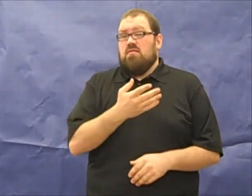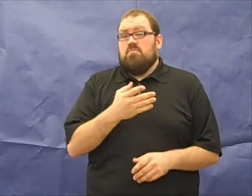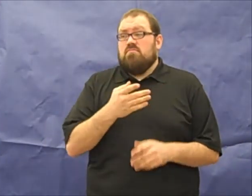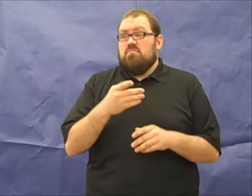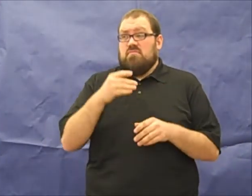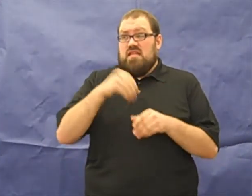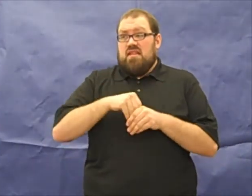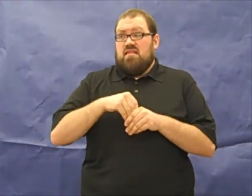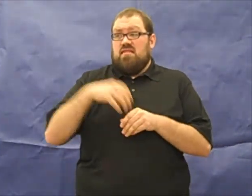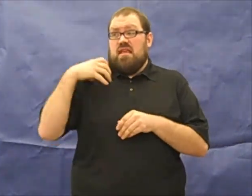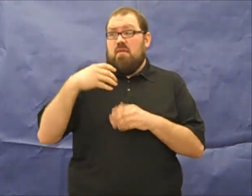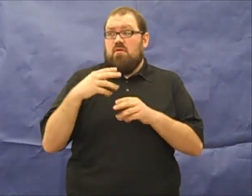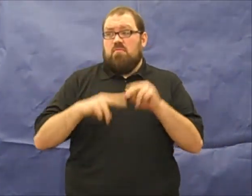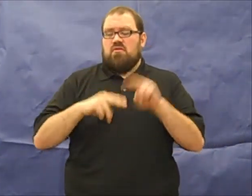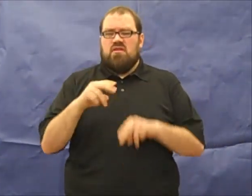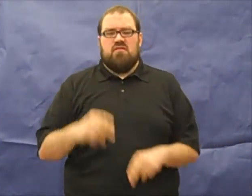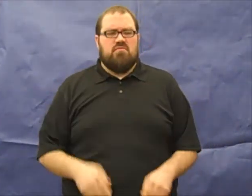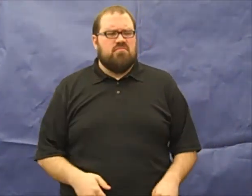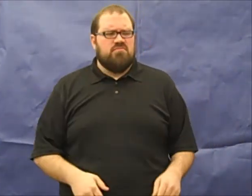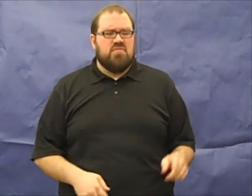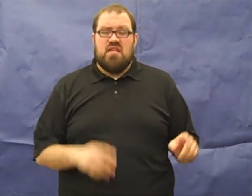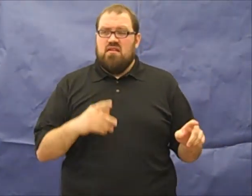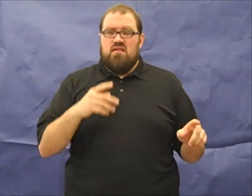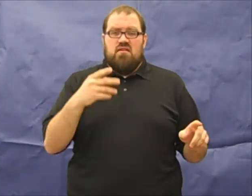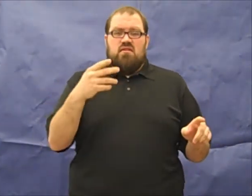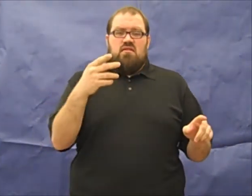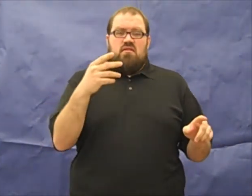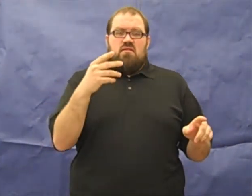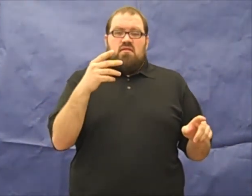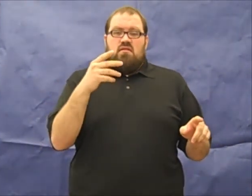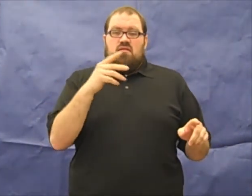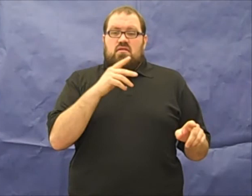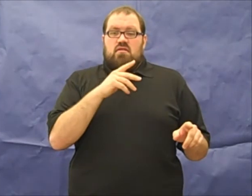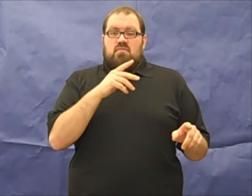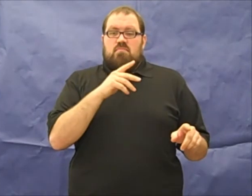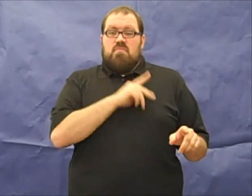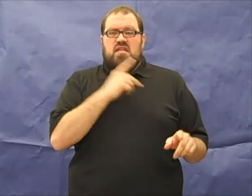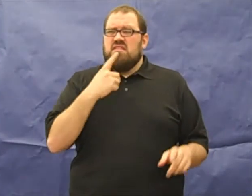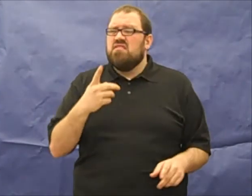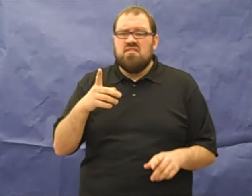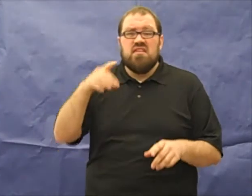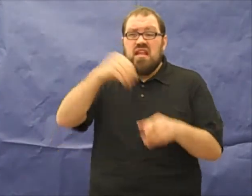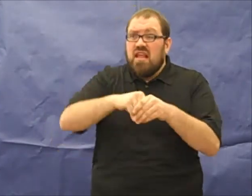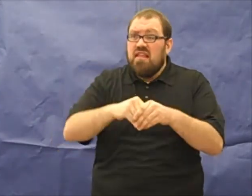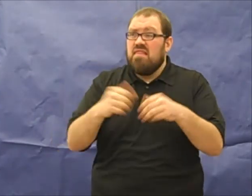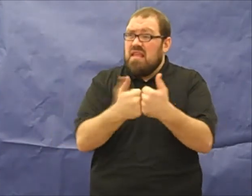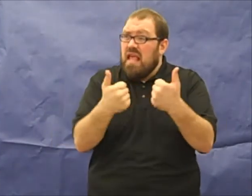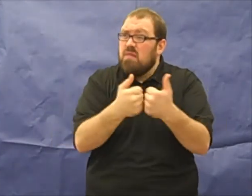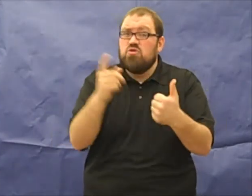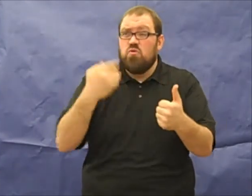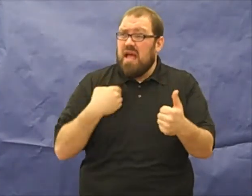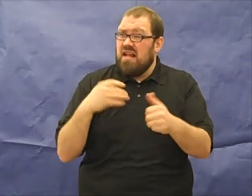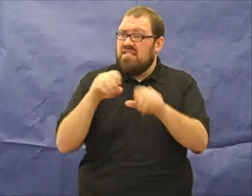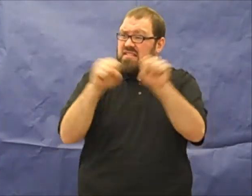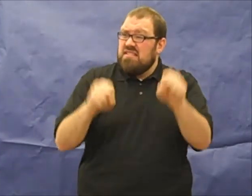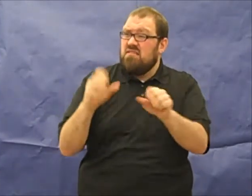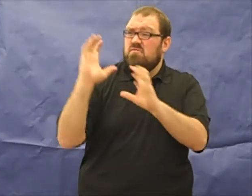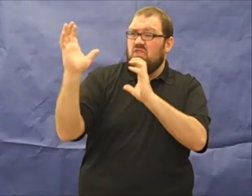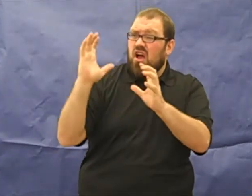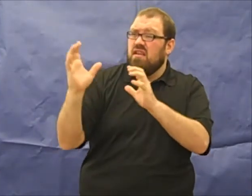Even in the arena, you two had some sort of system worked out, didn't you? Asked Peeta, his voice quieter now. Something I